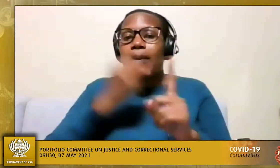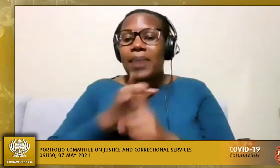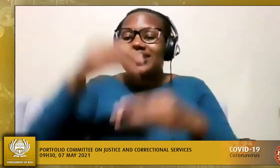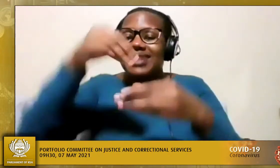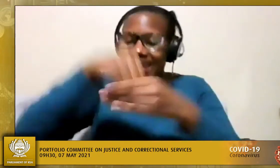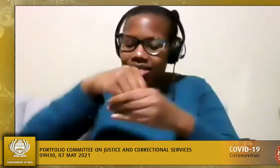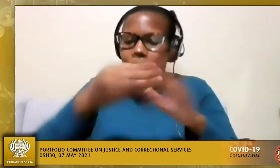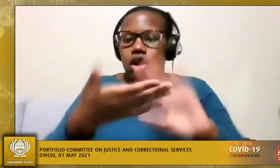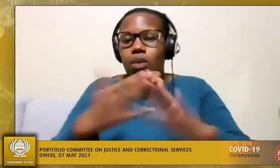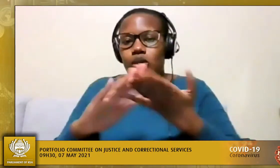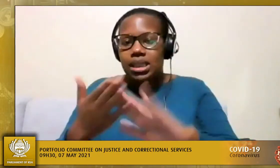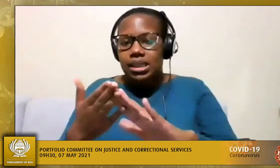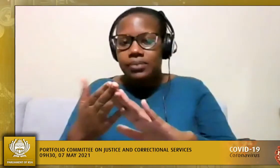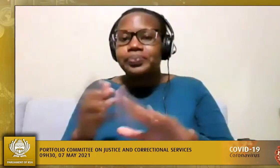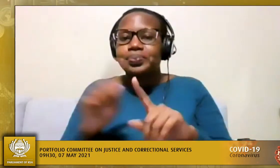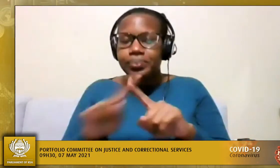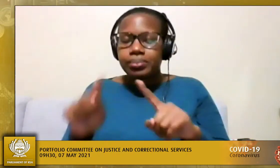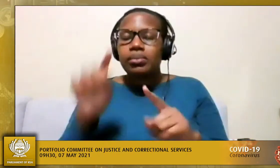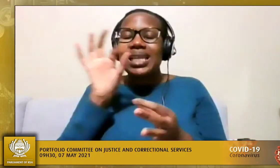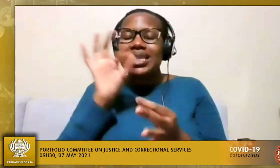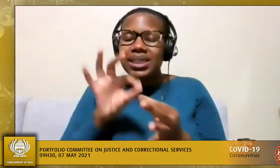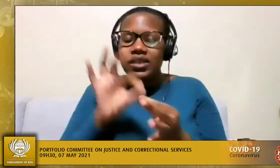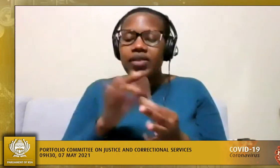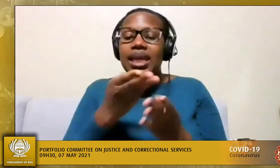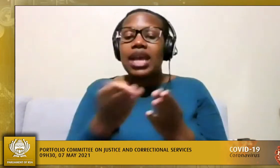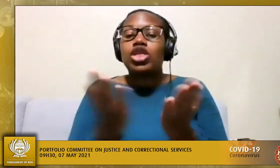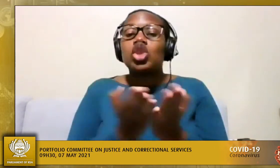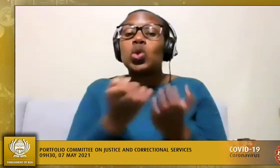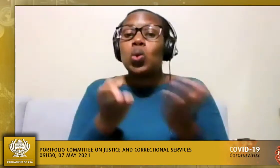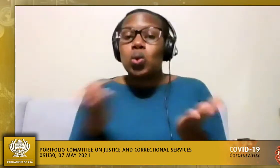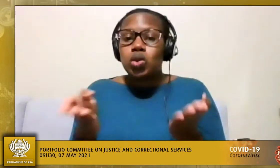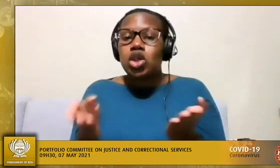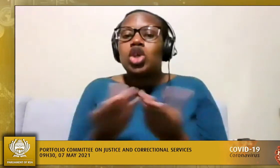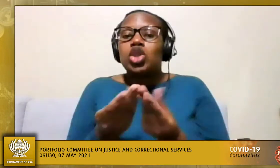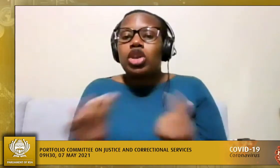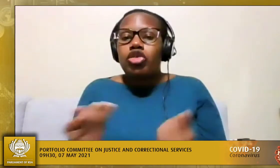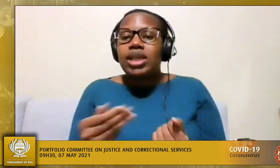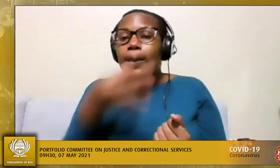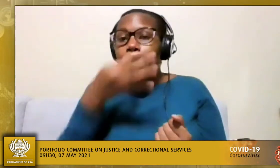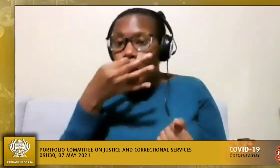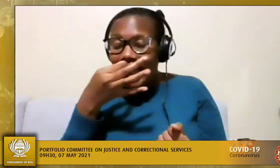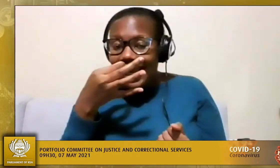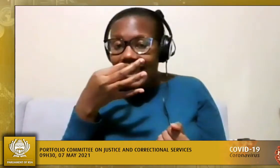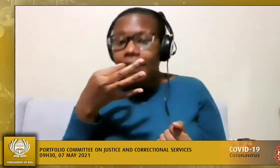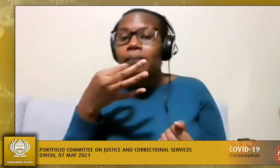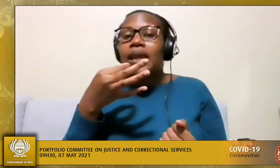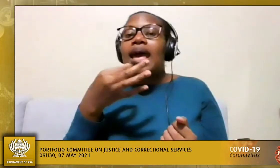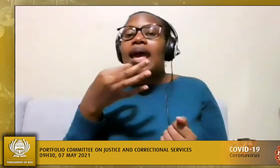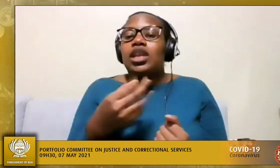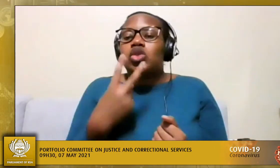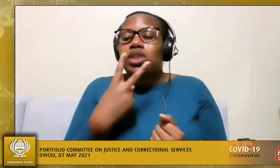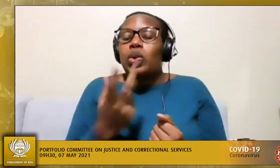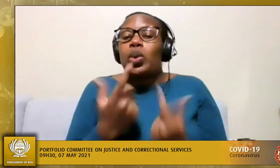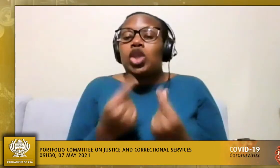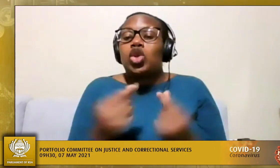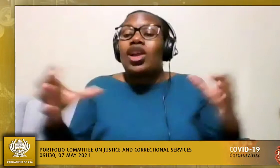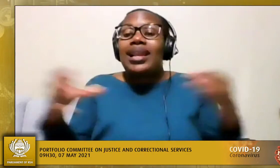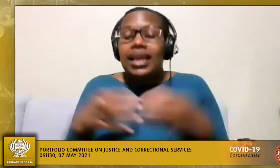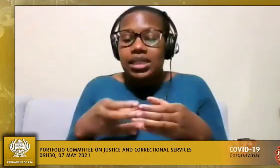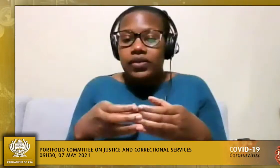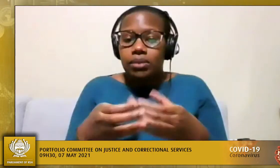communities but specifically at schools to address those bullying and to see what we can do collectively to remove